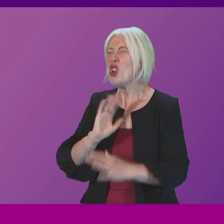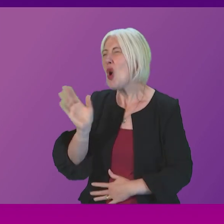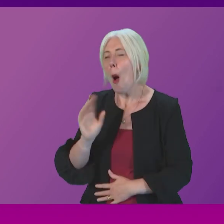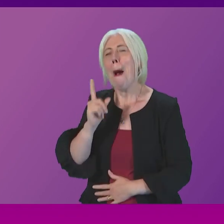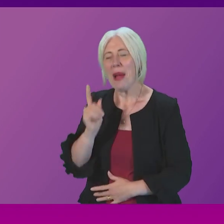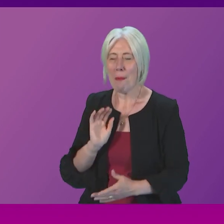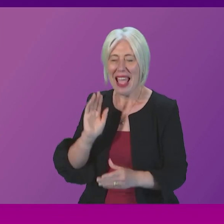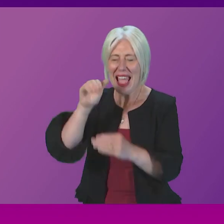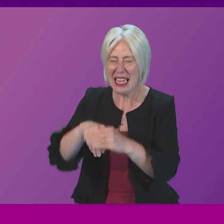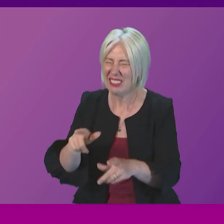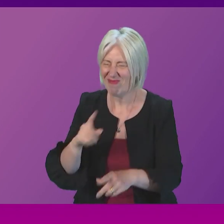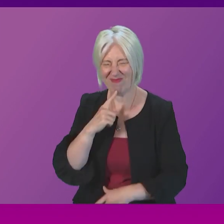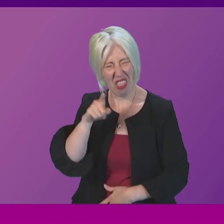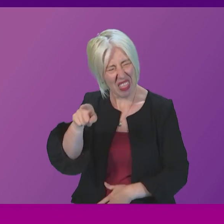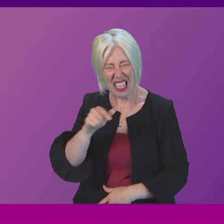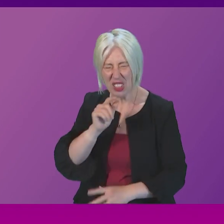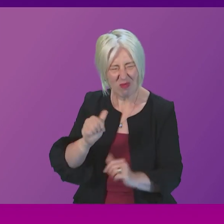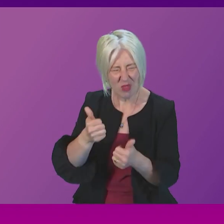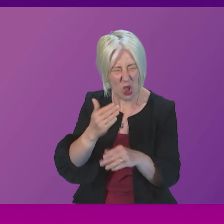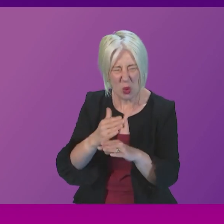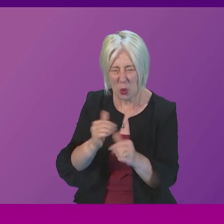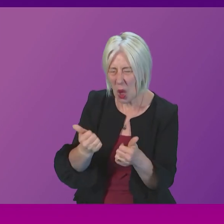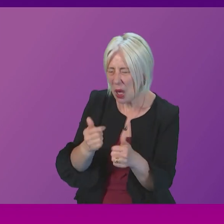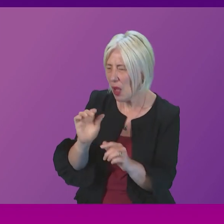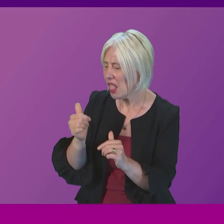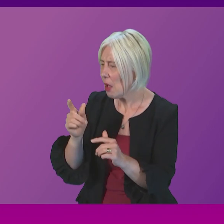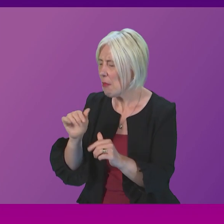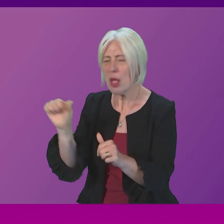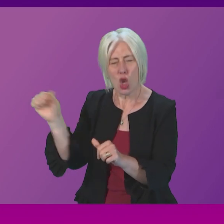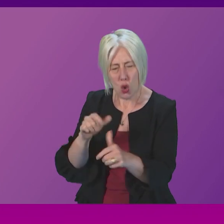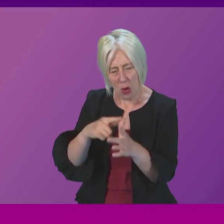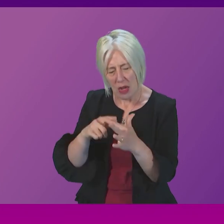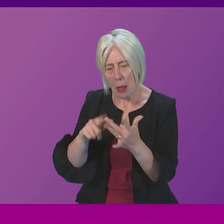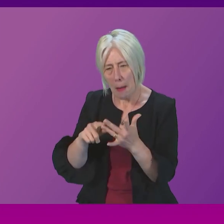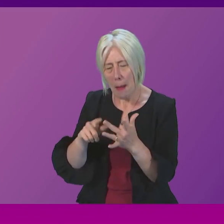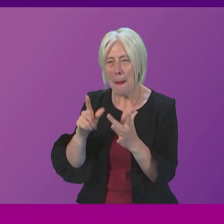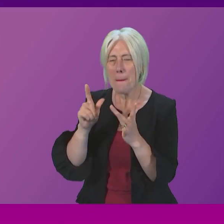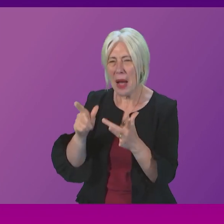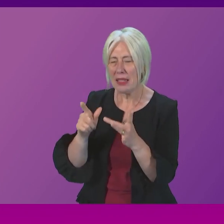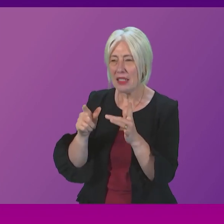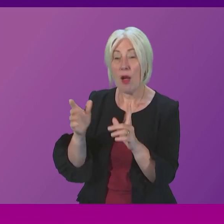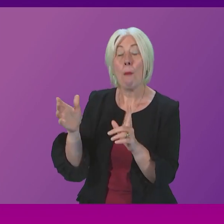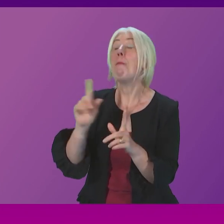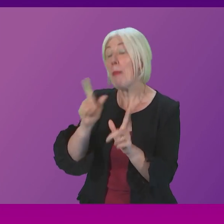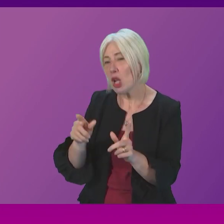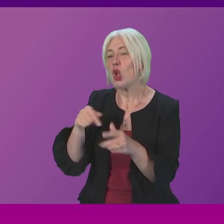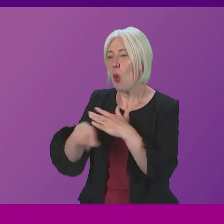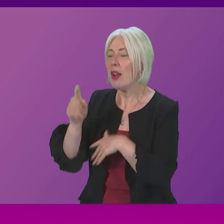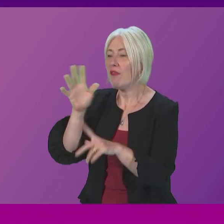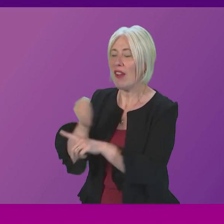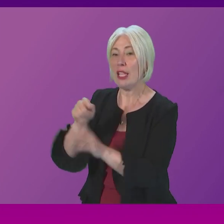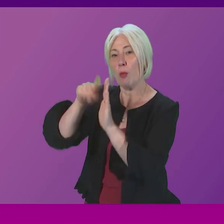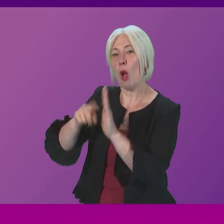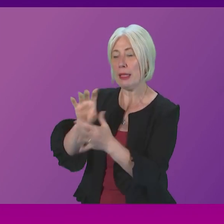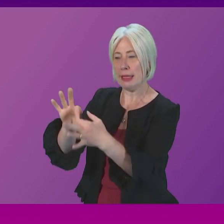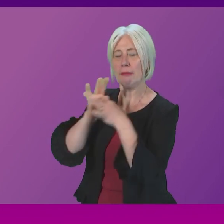you go, well, actually, that doesn't work and that doesn't work. And maybe they should do A, B and C, and find policies that do resonate. So I would